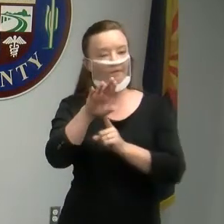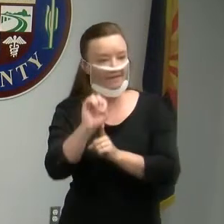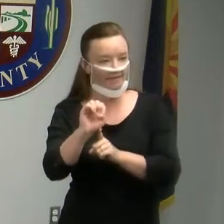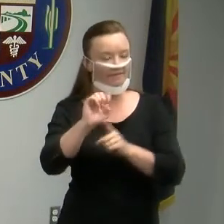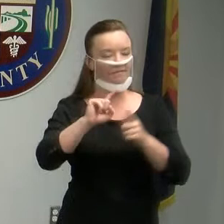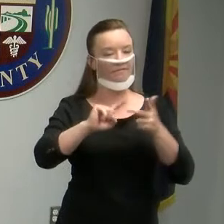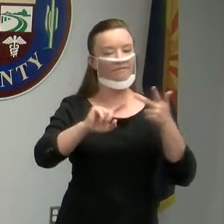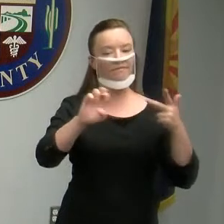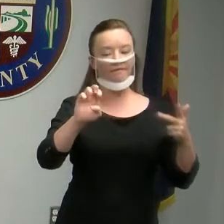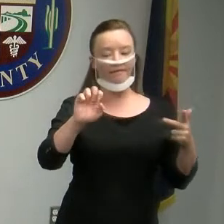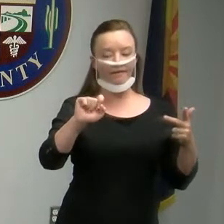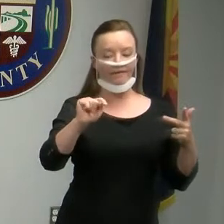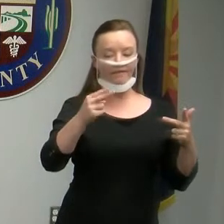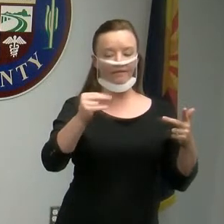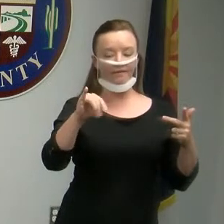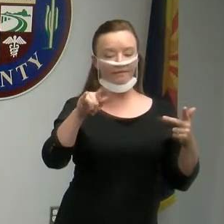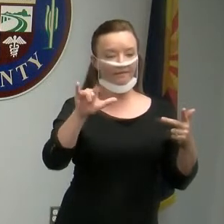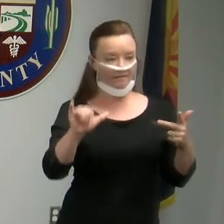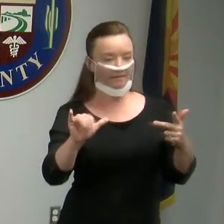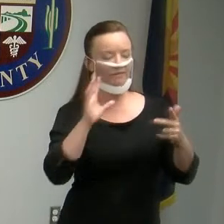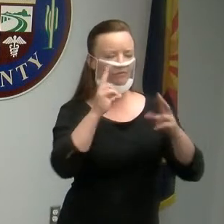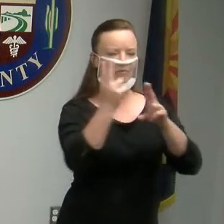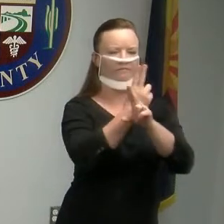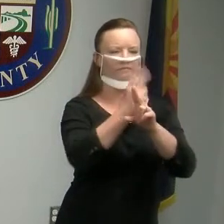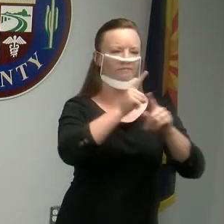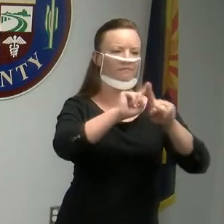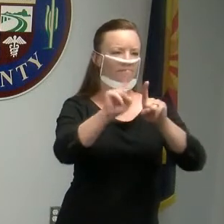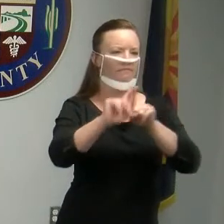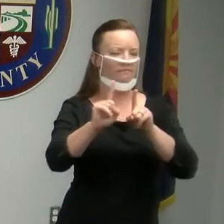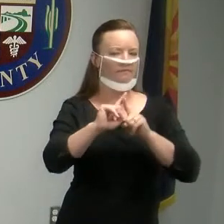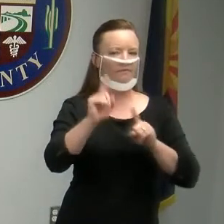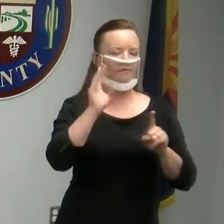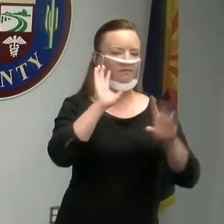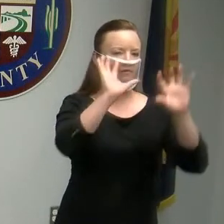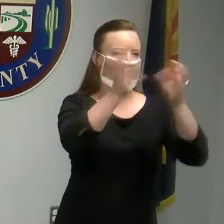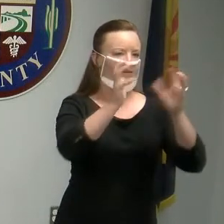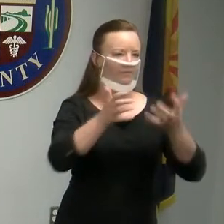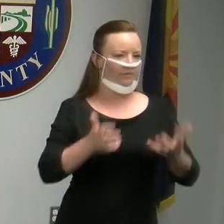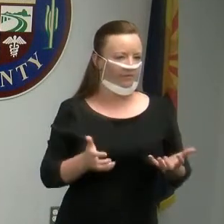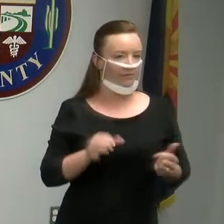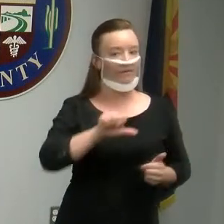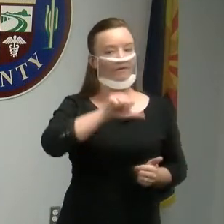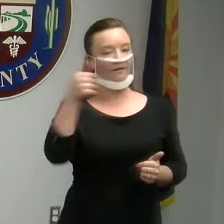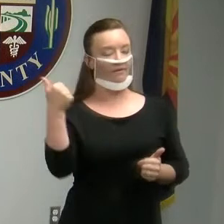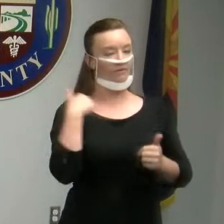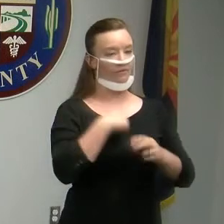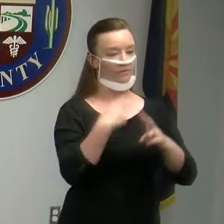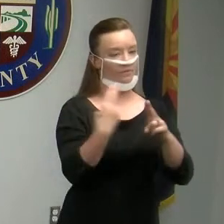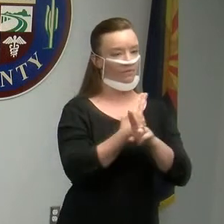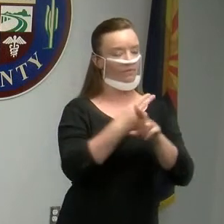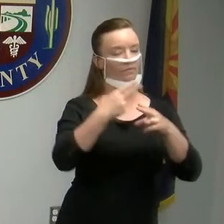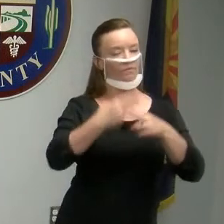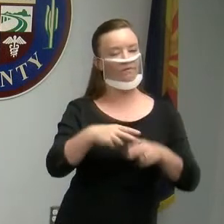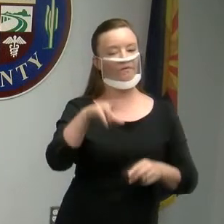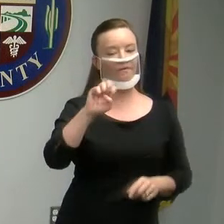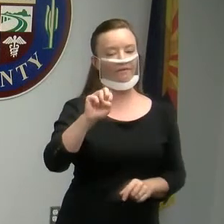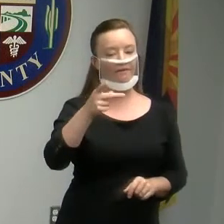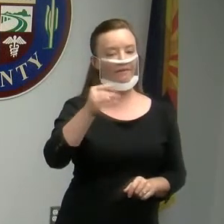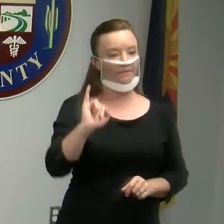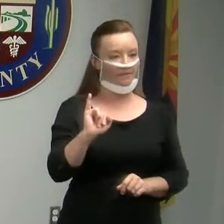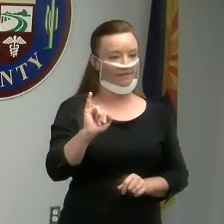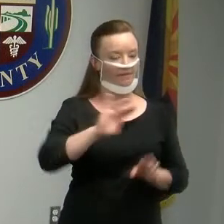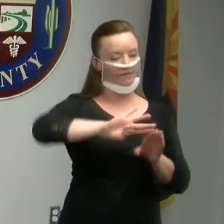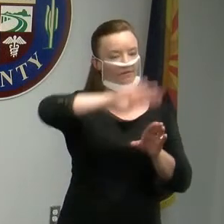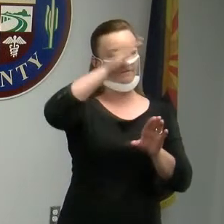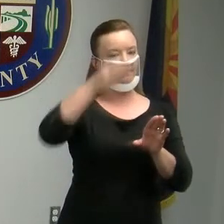other tool that we use that we've talked about a lot is the epidemiology curve, or the EPI curve. And this is a type of chart